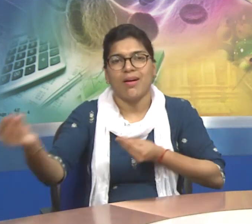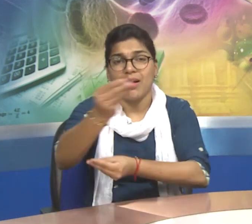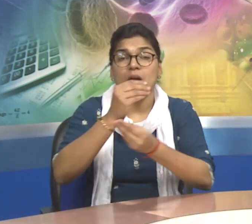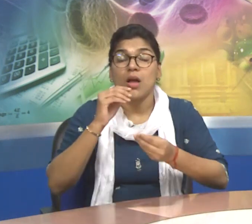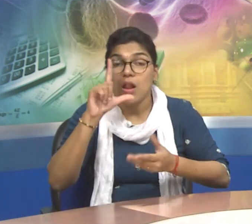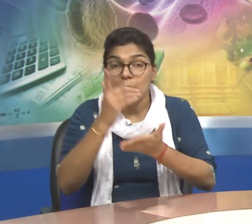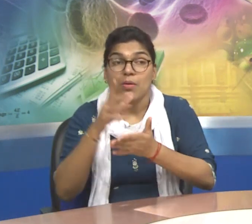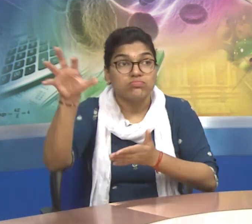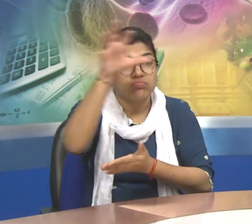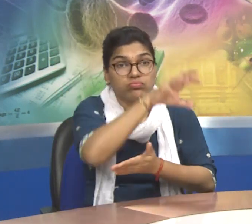and dissertations.